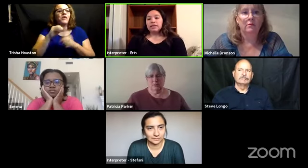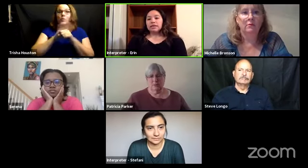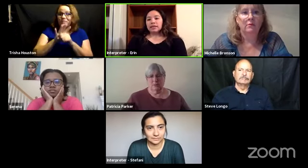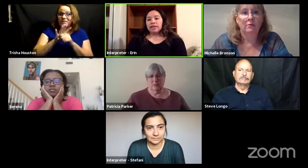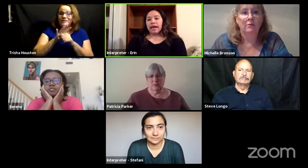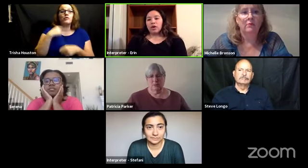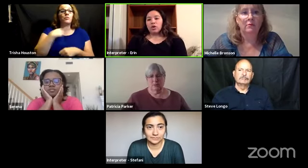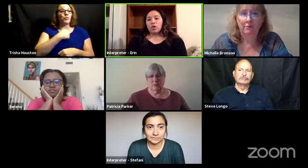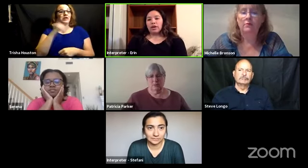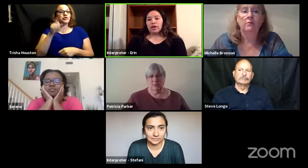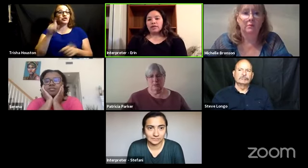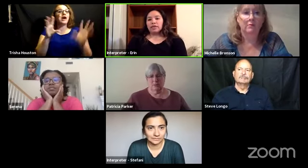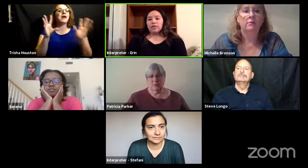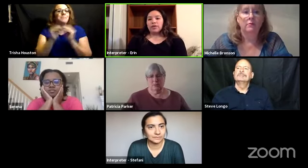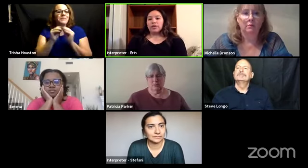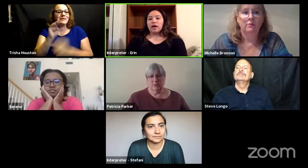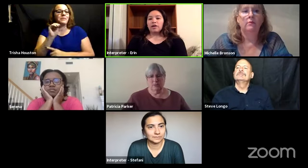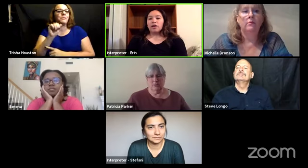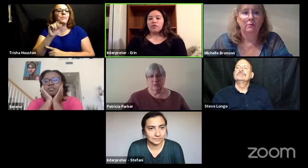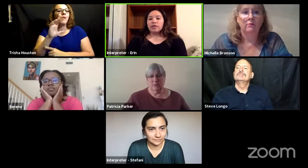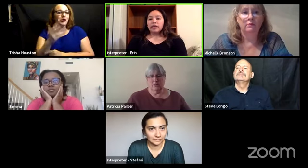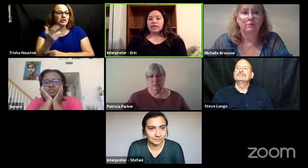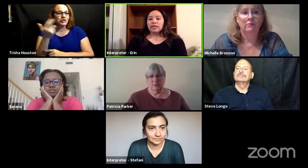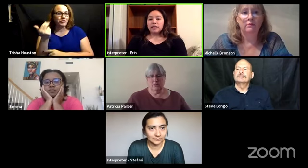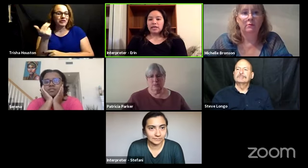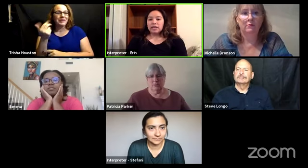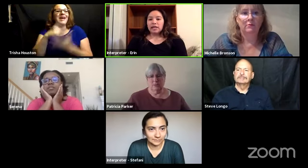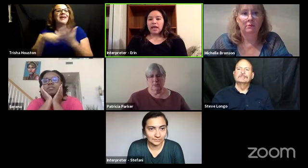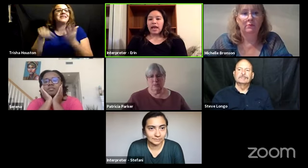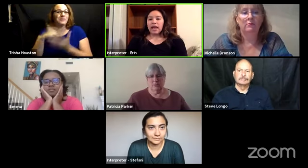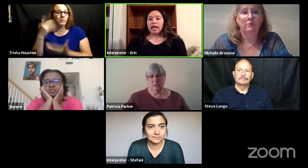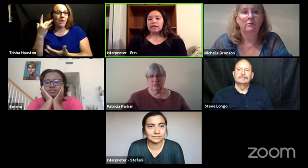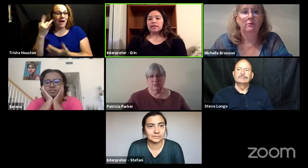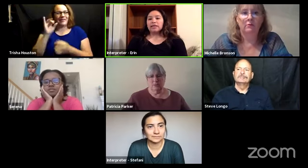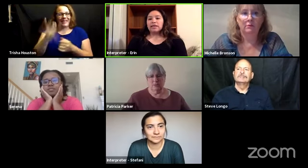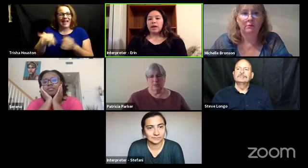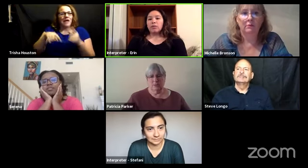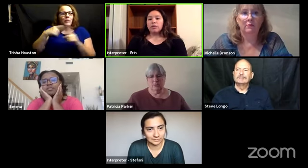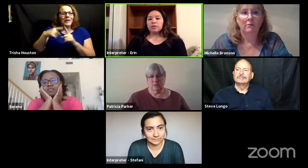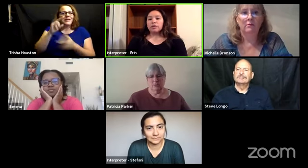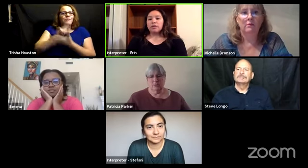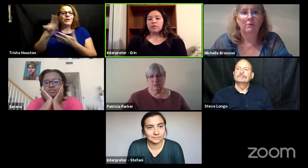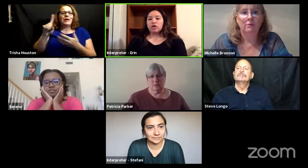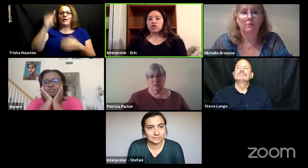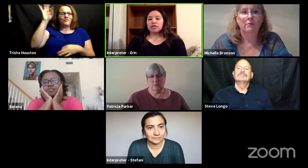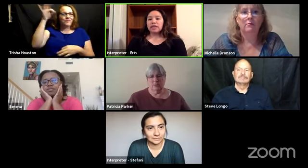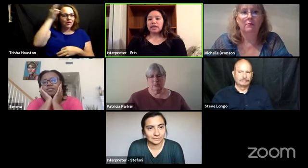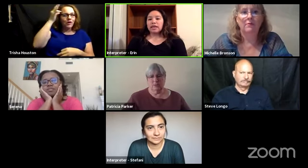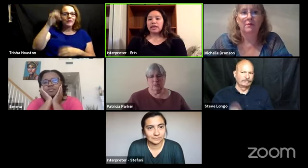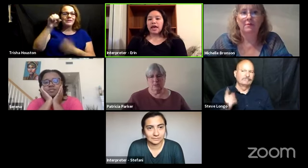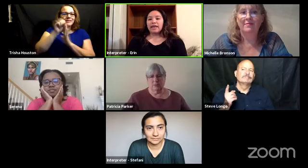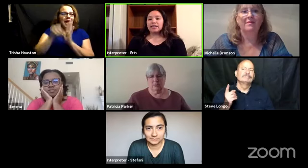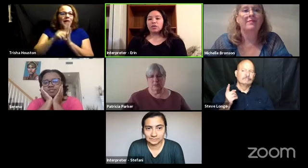Plus, now we are dealing with COVID-19, and we were supposed to meet March 13th, and that's the